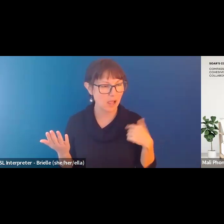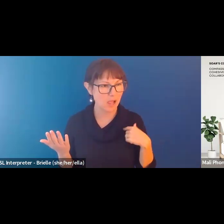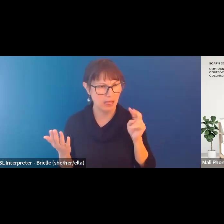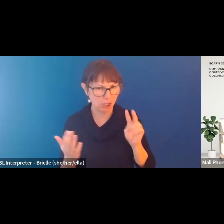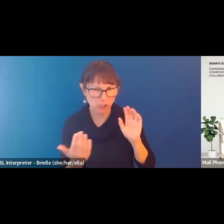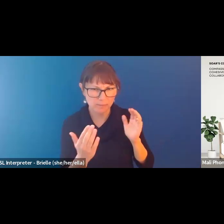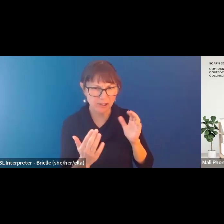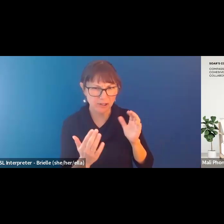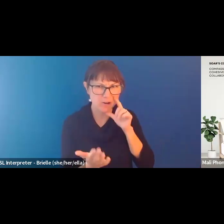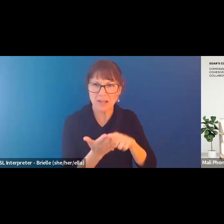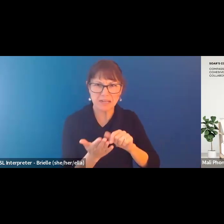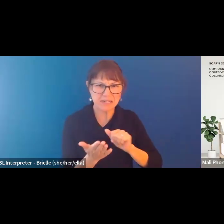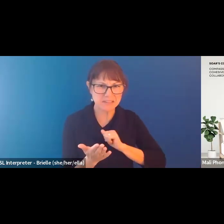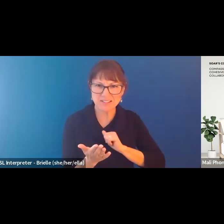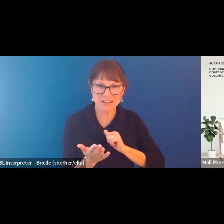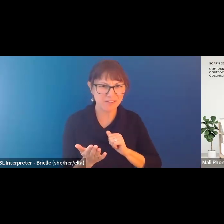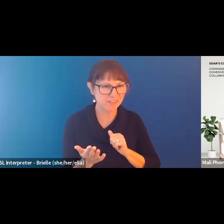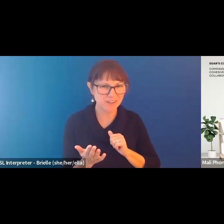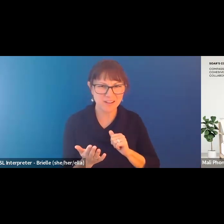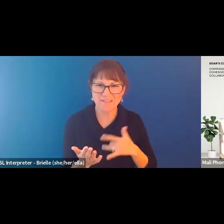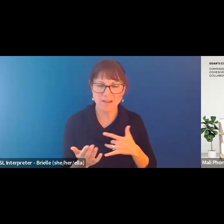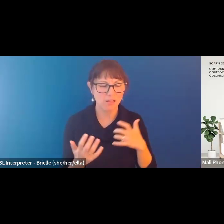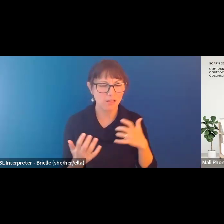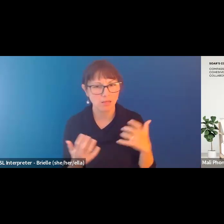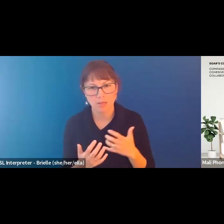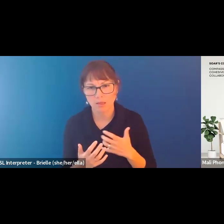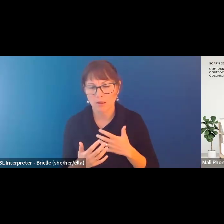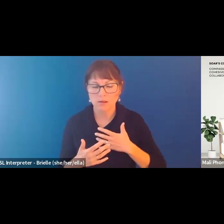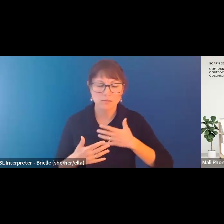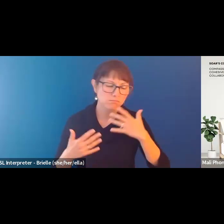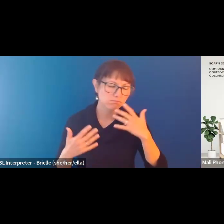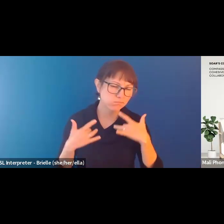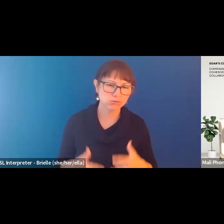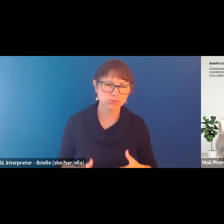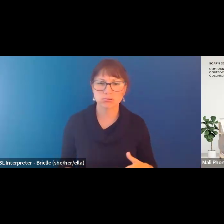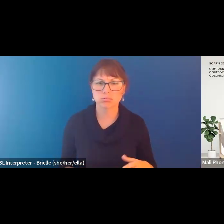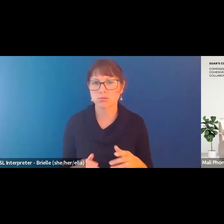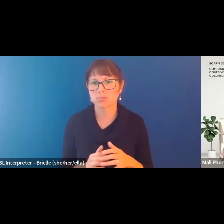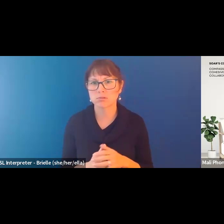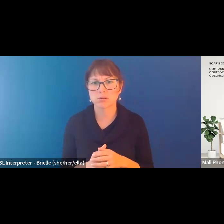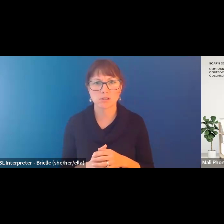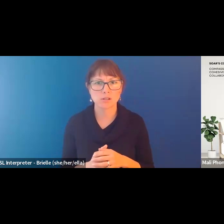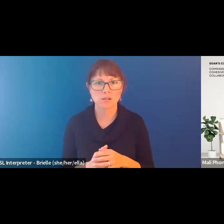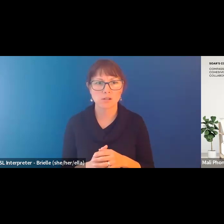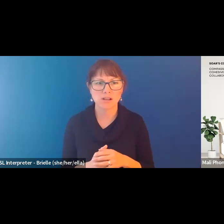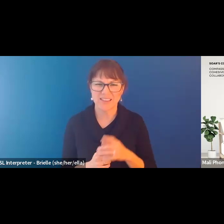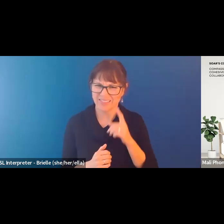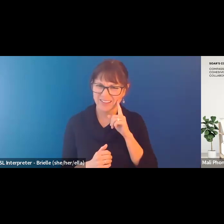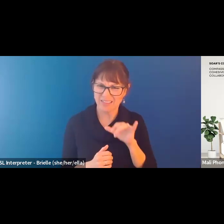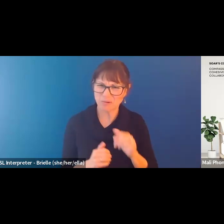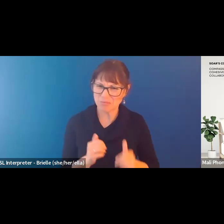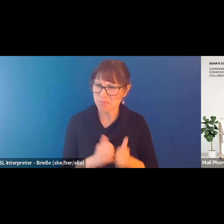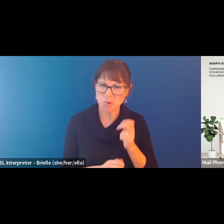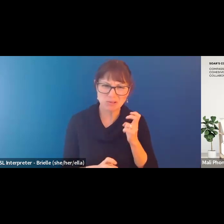myself. I had entered a very dark tunnel. I found myself having to do, I think, the hardest work of